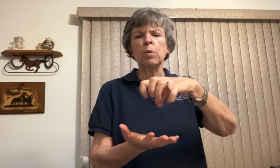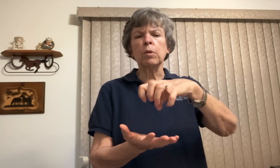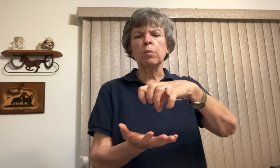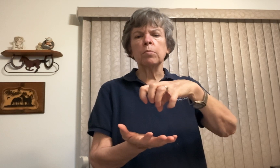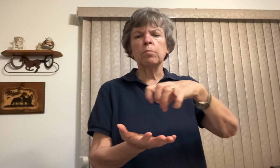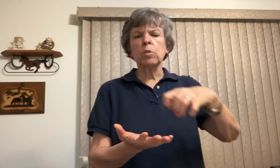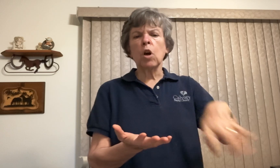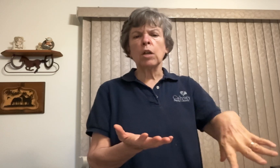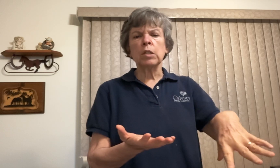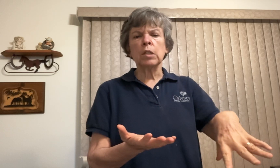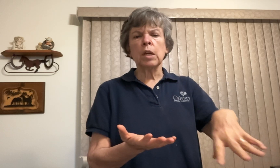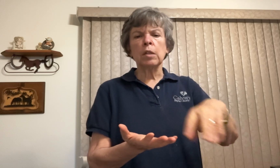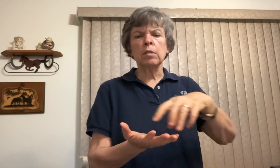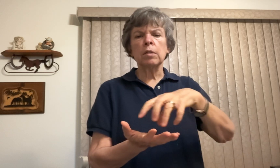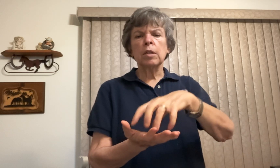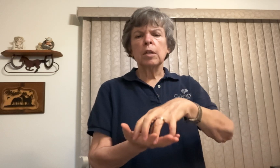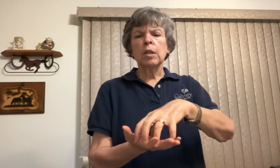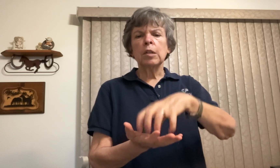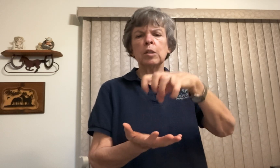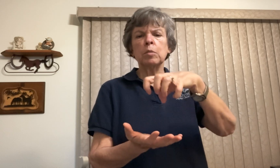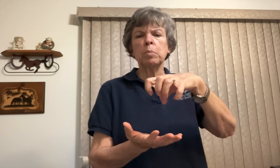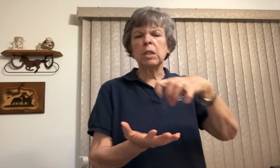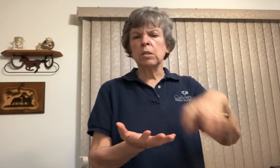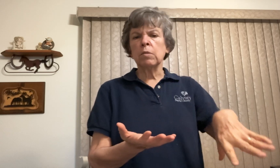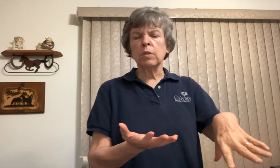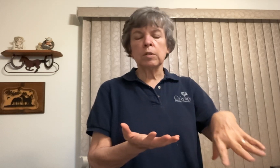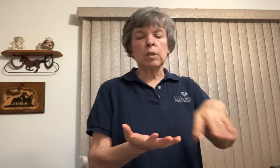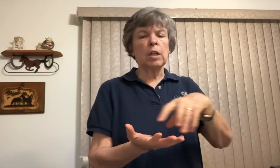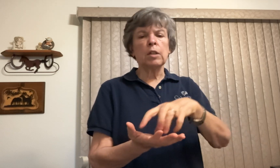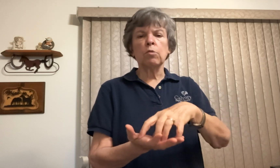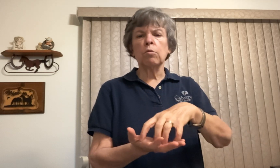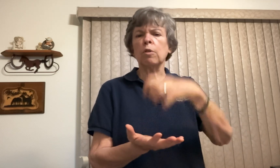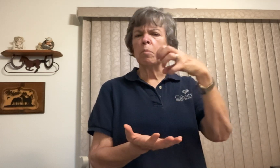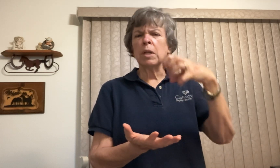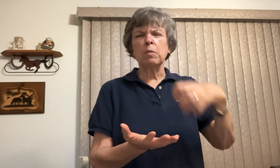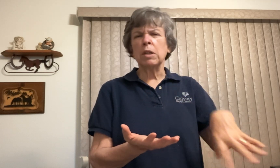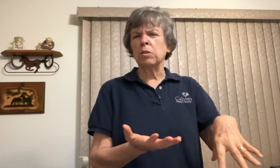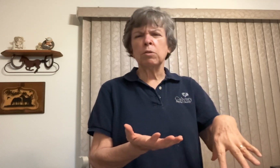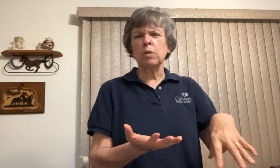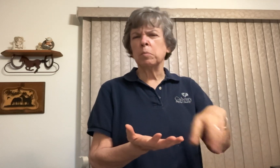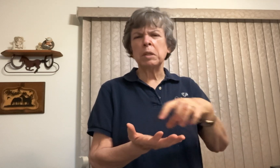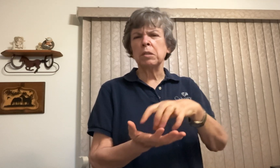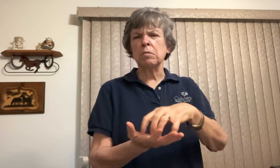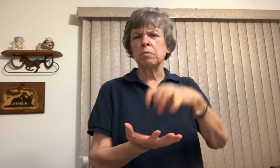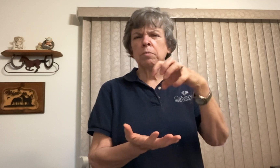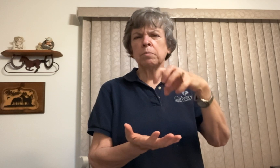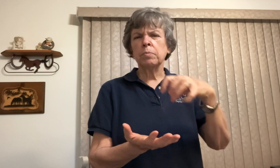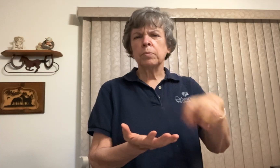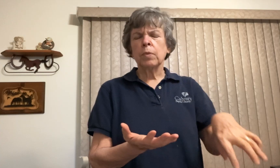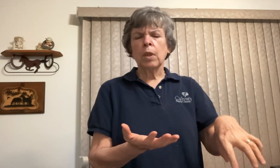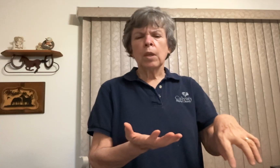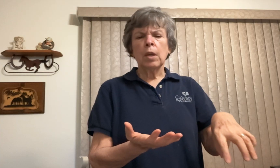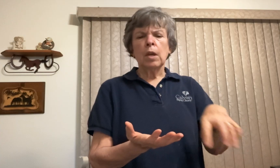will toss it then. Expensive. It's kind of like you're throwing money away. It's too expensive.